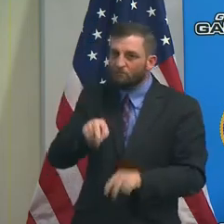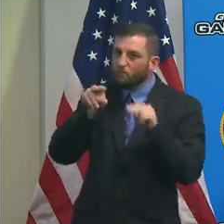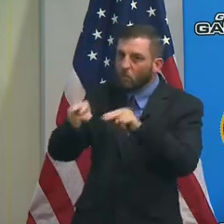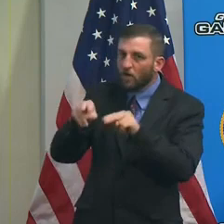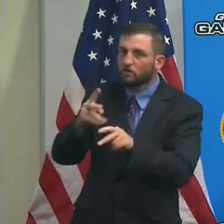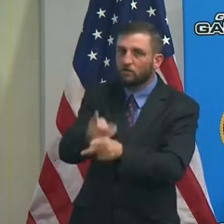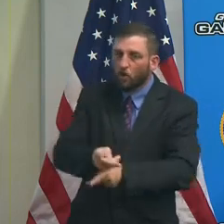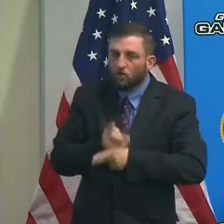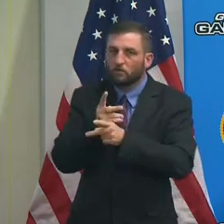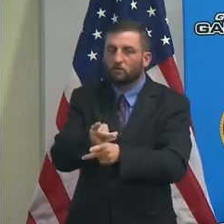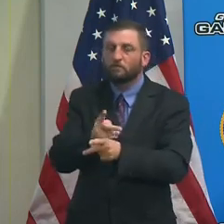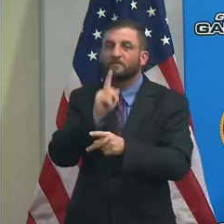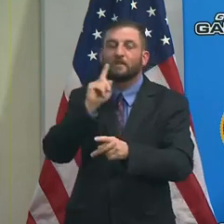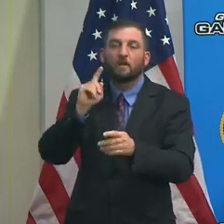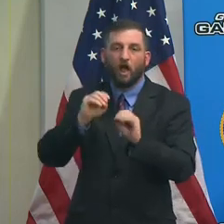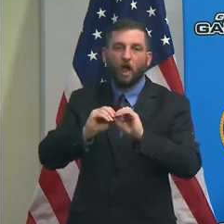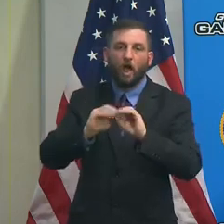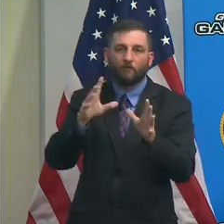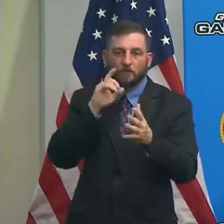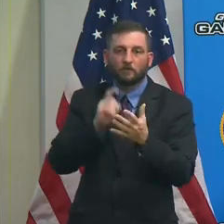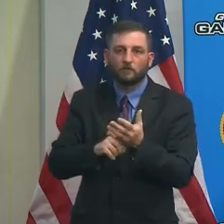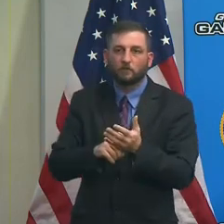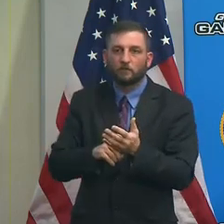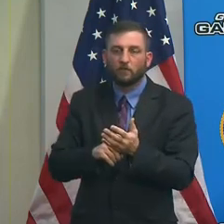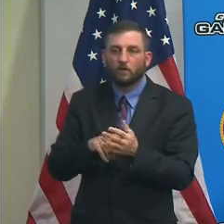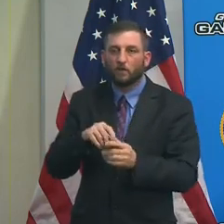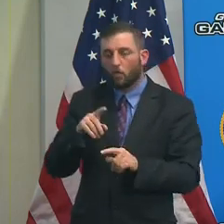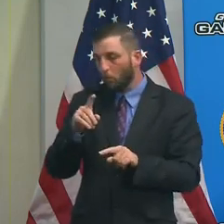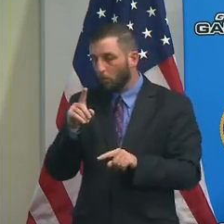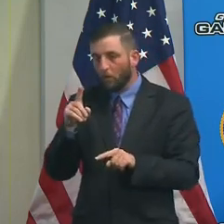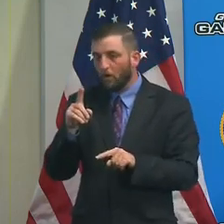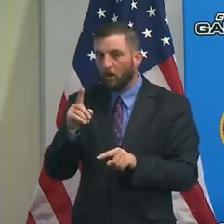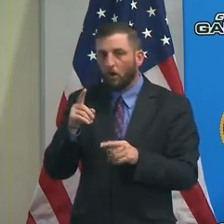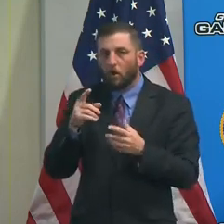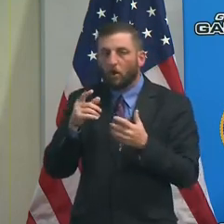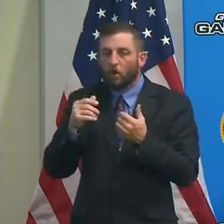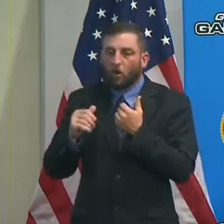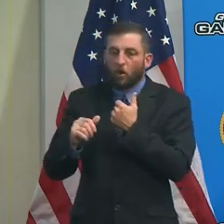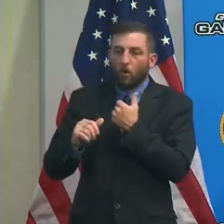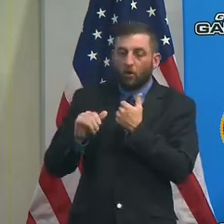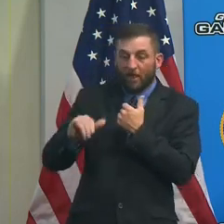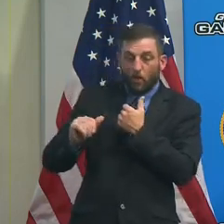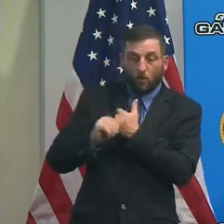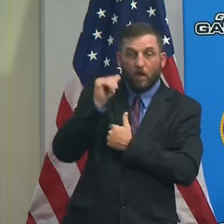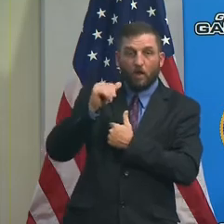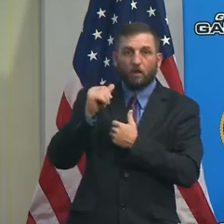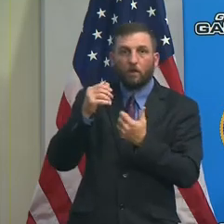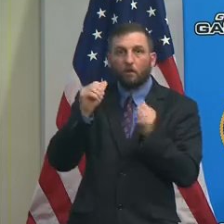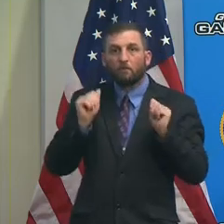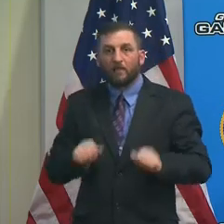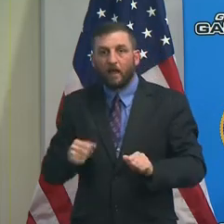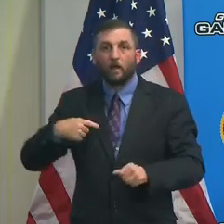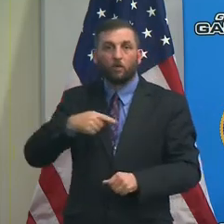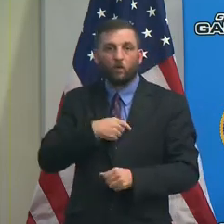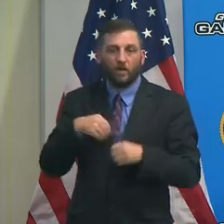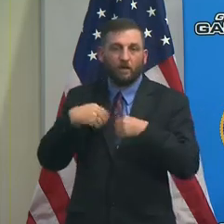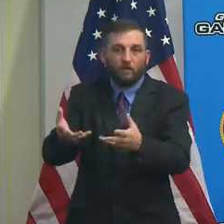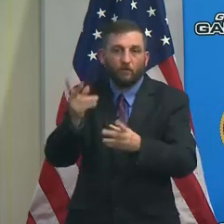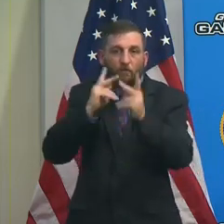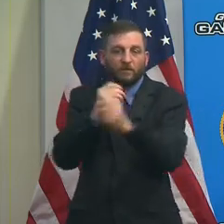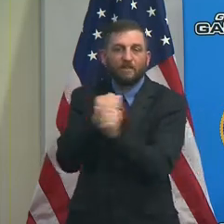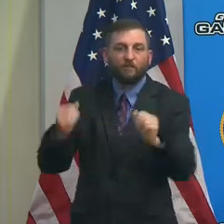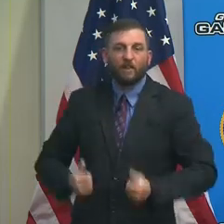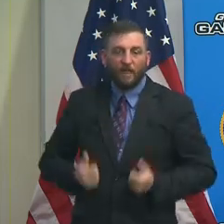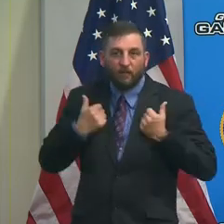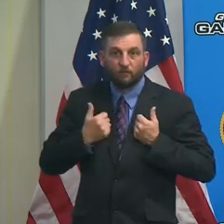we can't afford to threaten our ability to deliver life-saving care in our hospitals, especially as we enter the